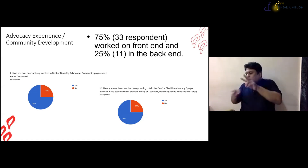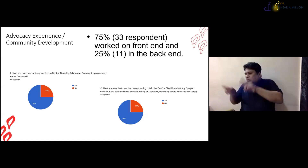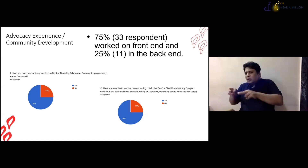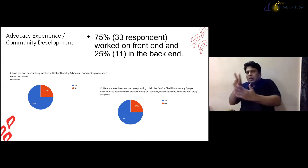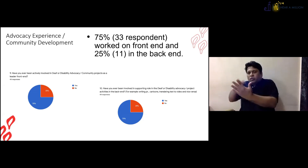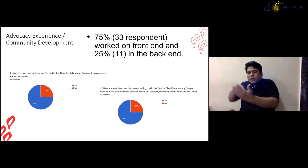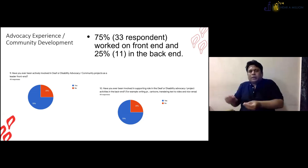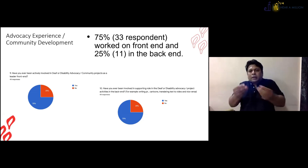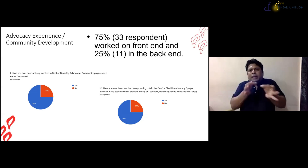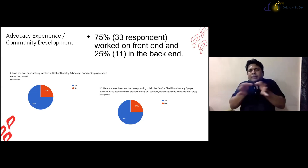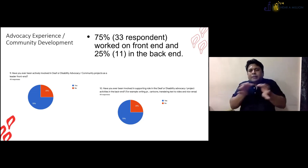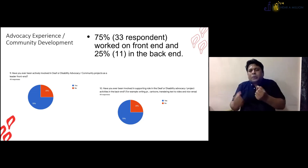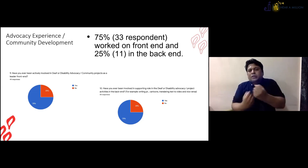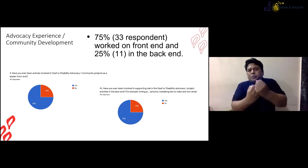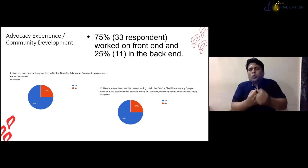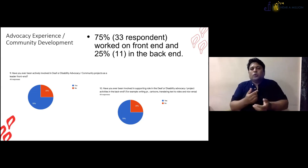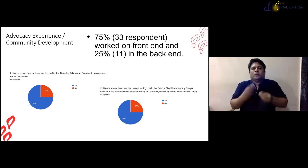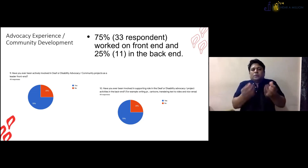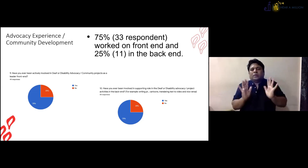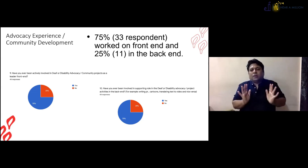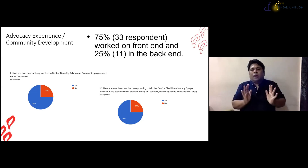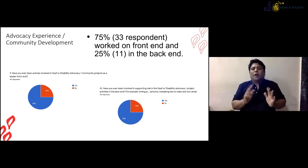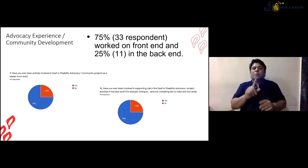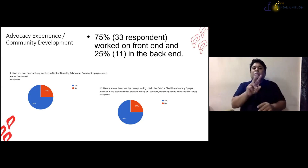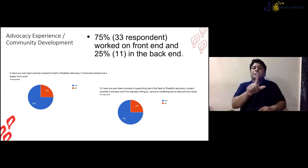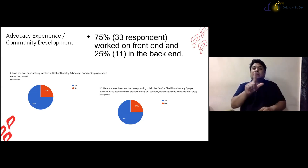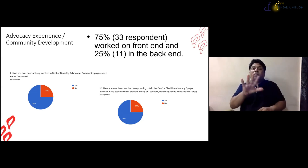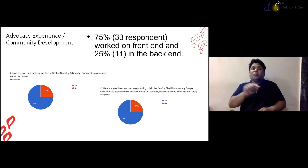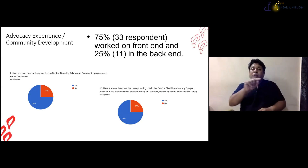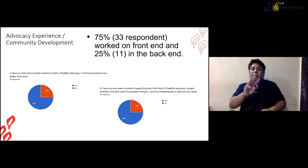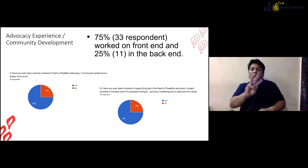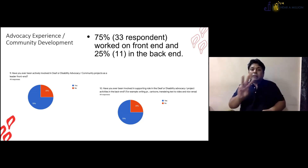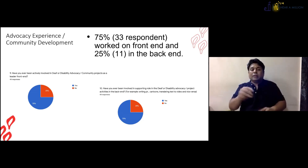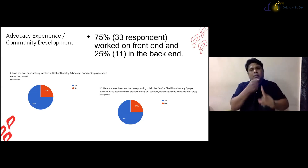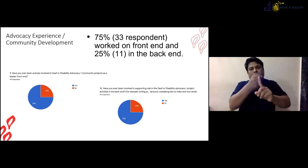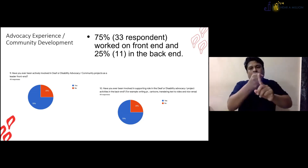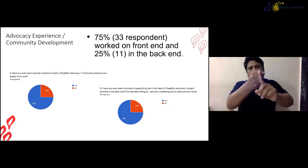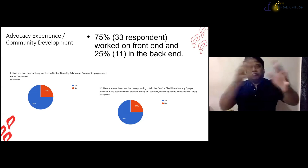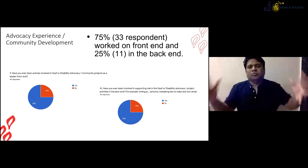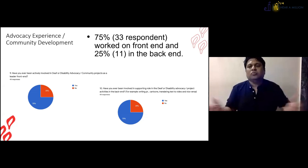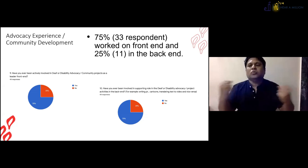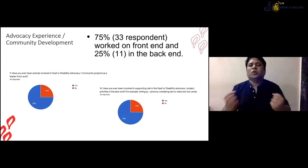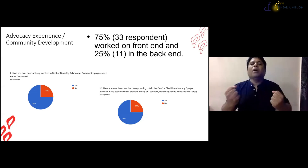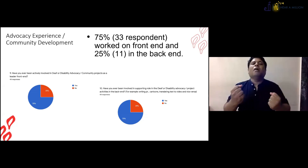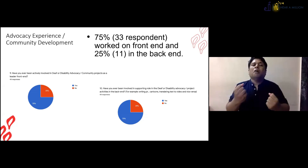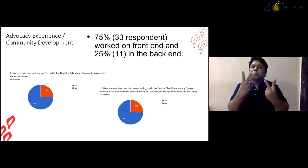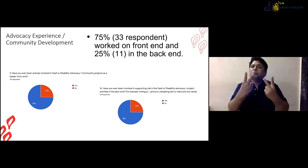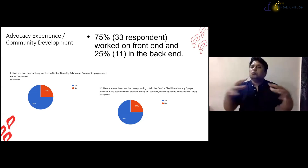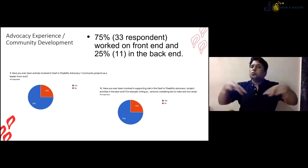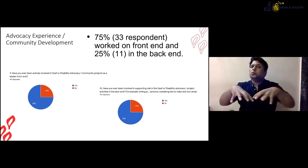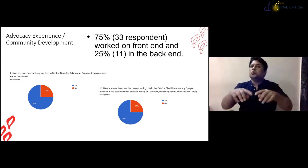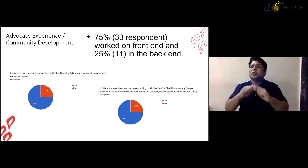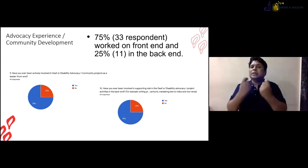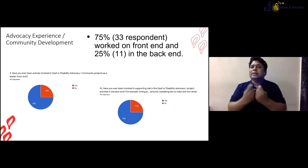in the back end, read the material or support or just provide support. 75%, 33 people are front